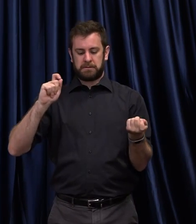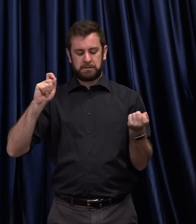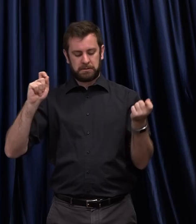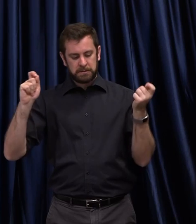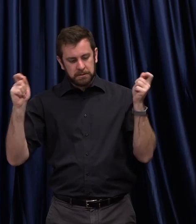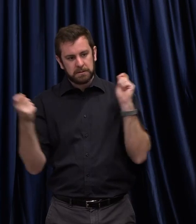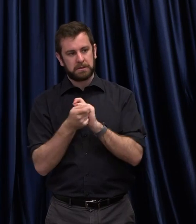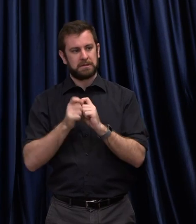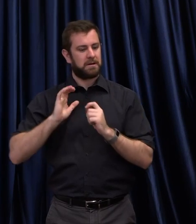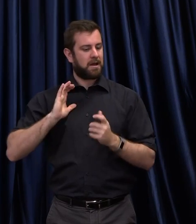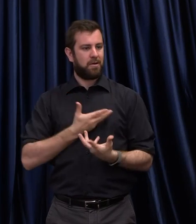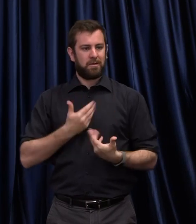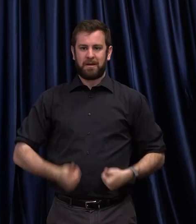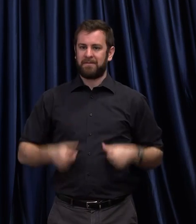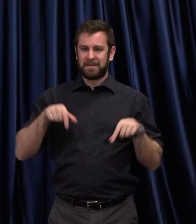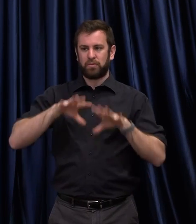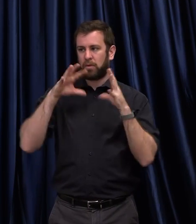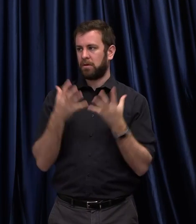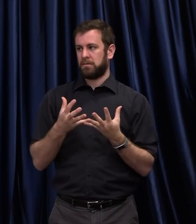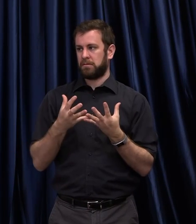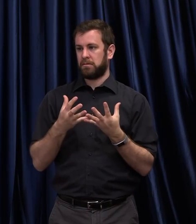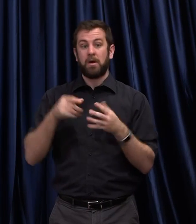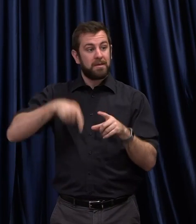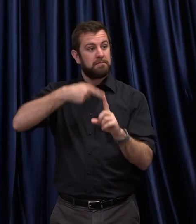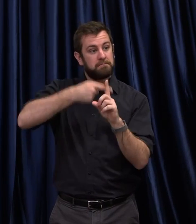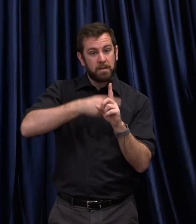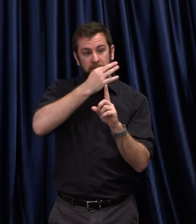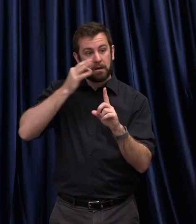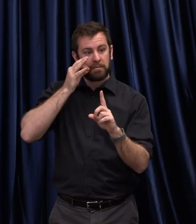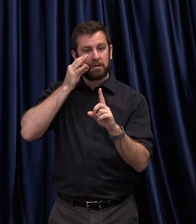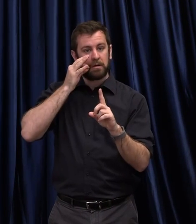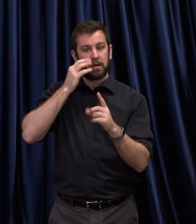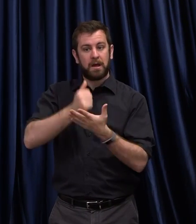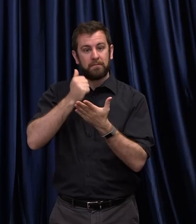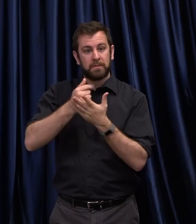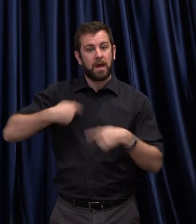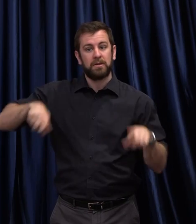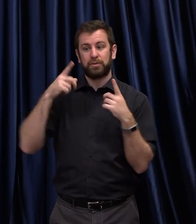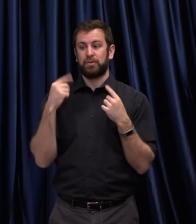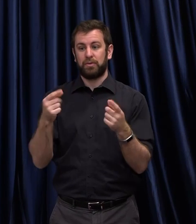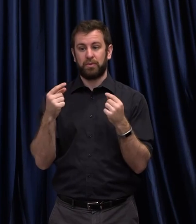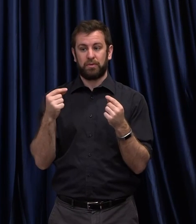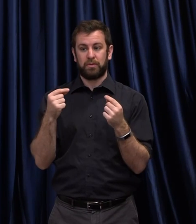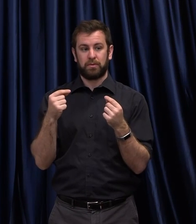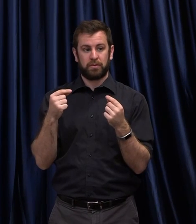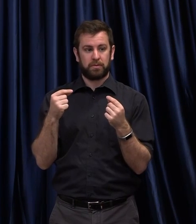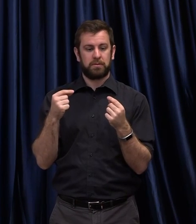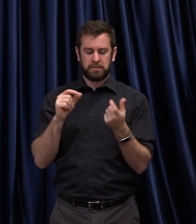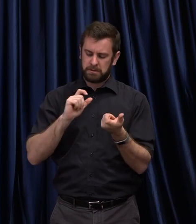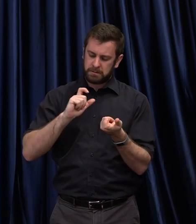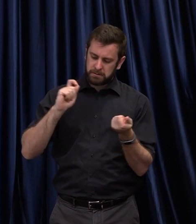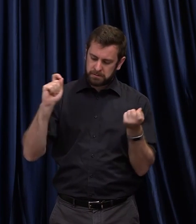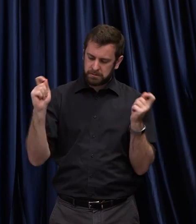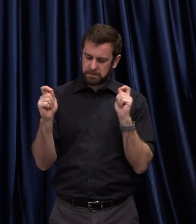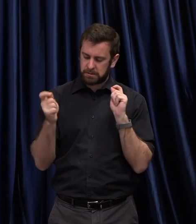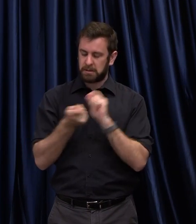this world. So Ramadan helps us to cultivate character. And the Prophet